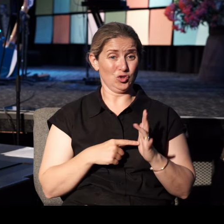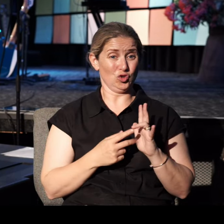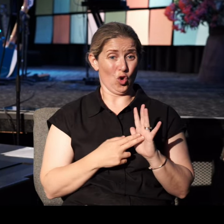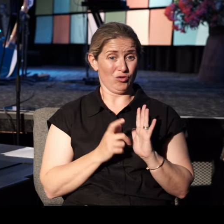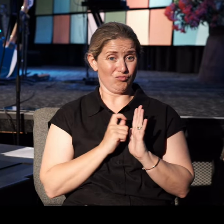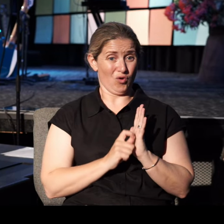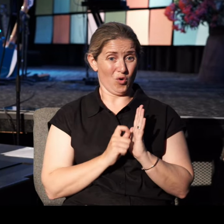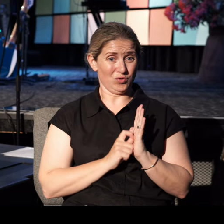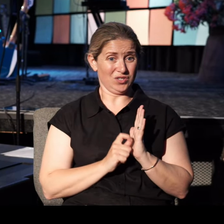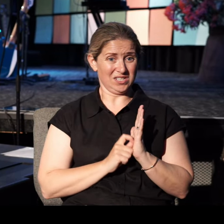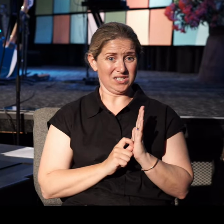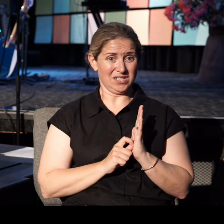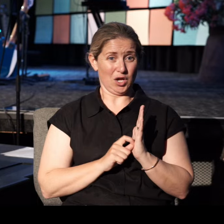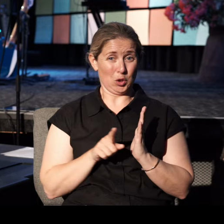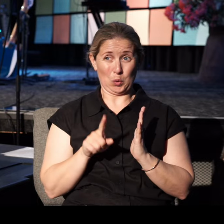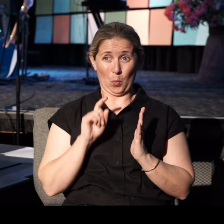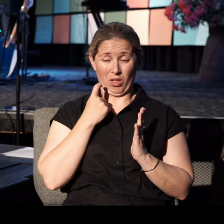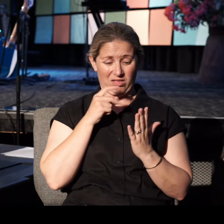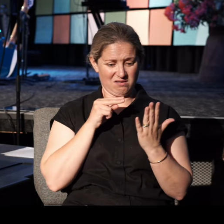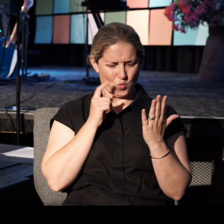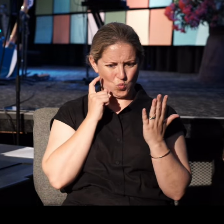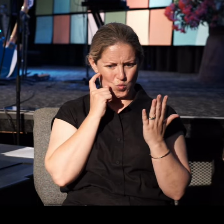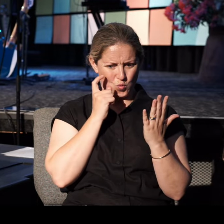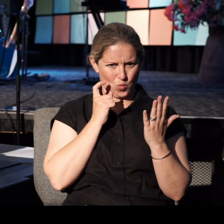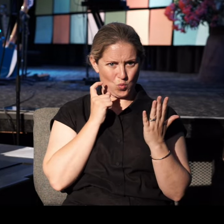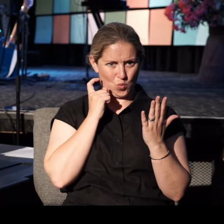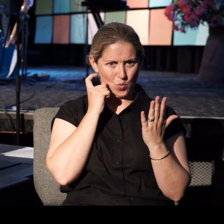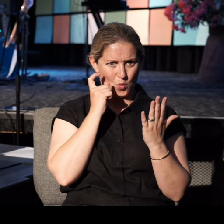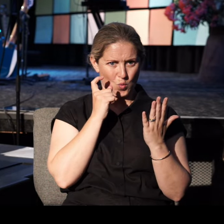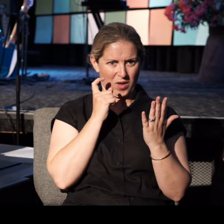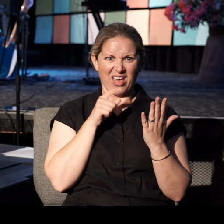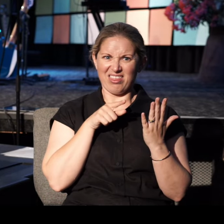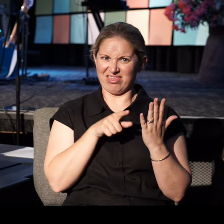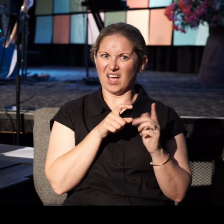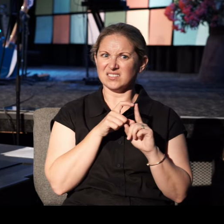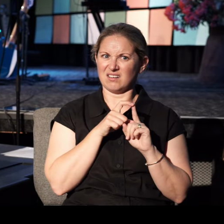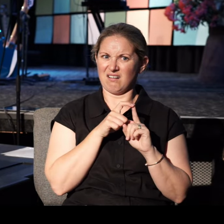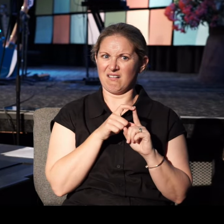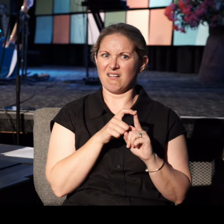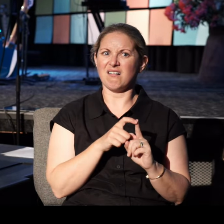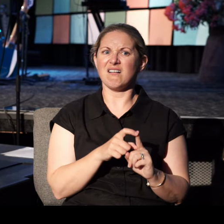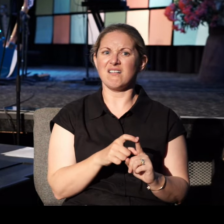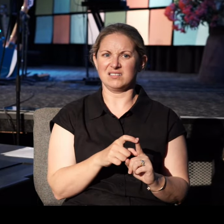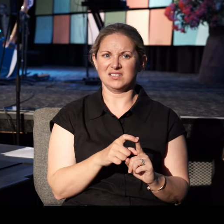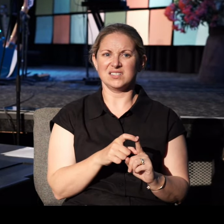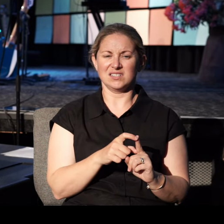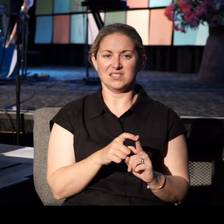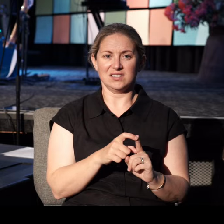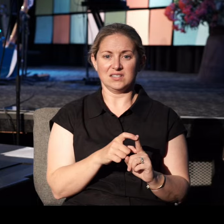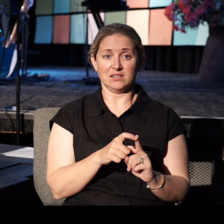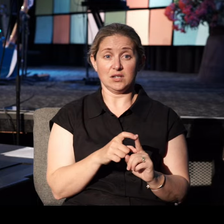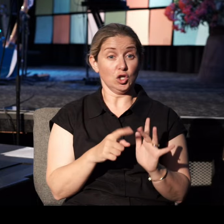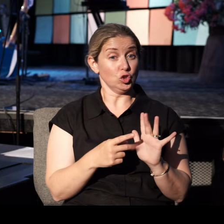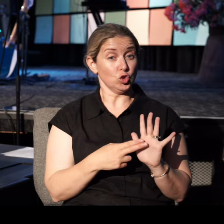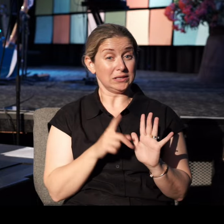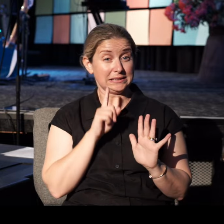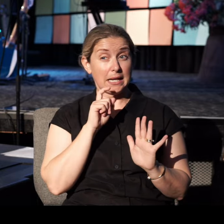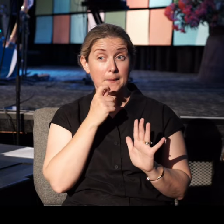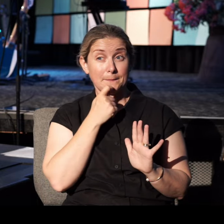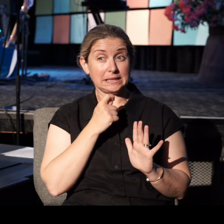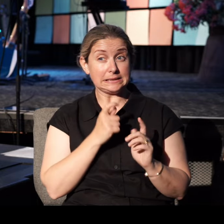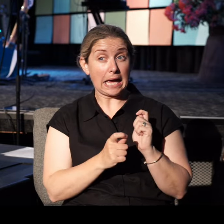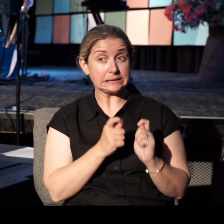to slide into the particular implications of this beautiful truth for the testing of the genuineness